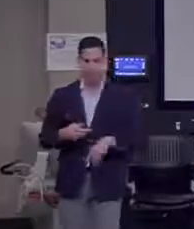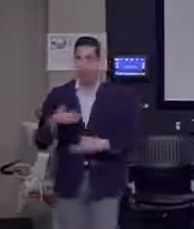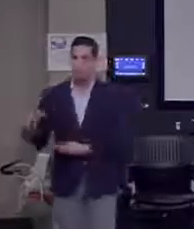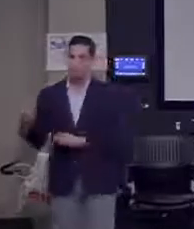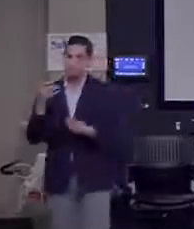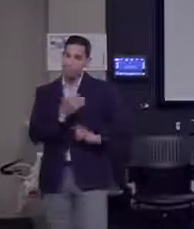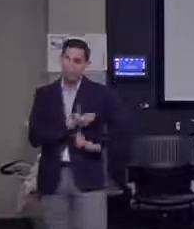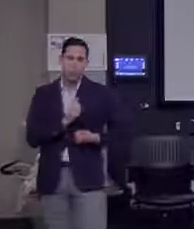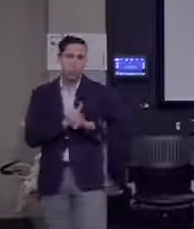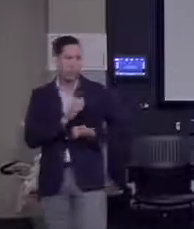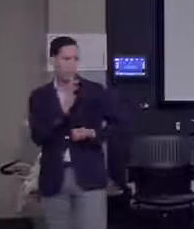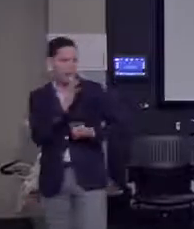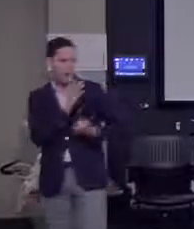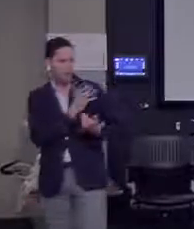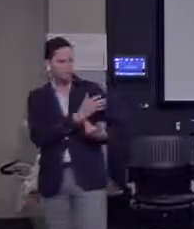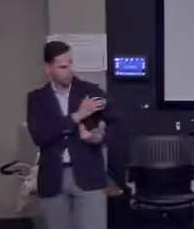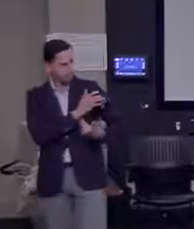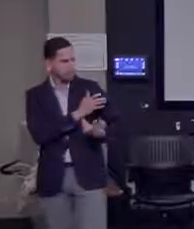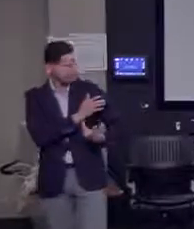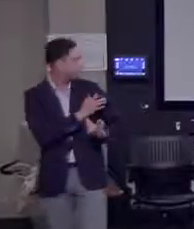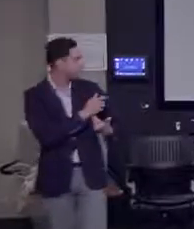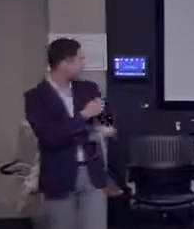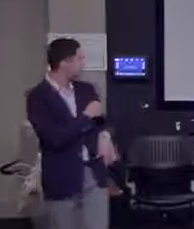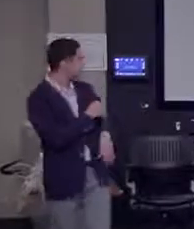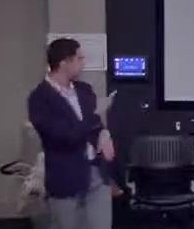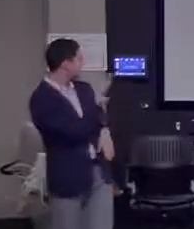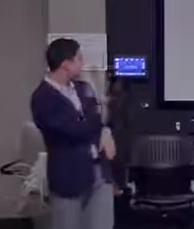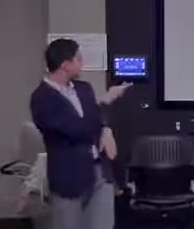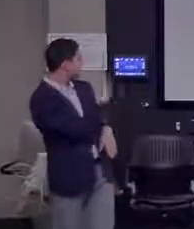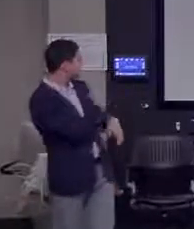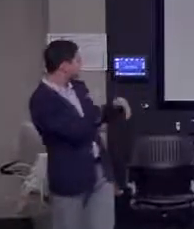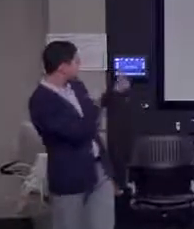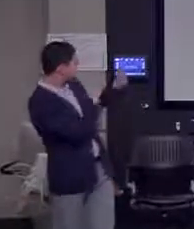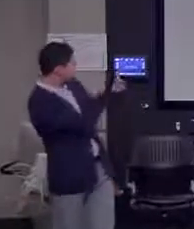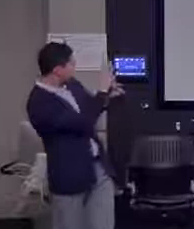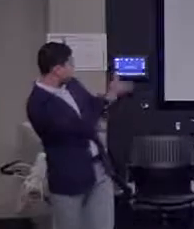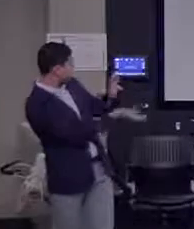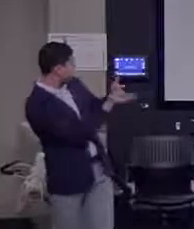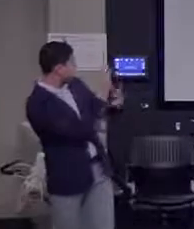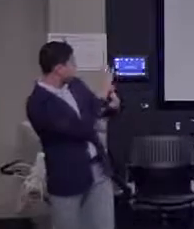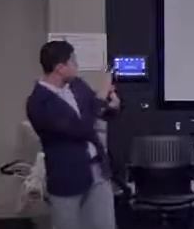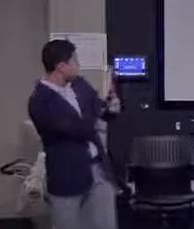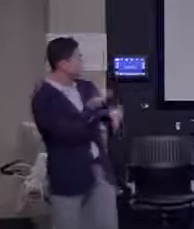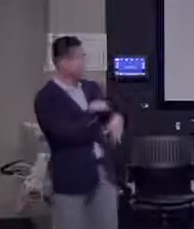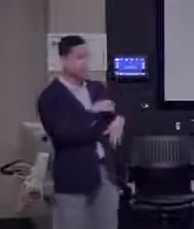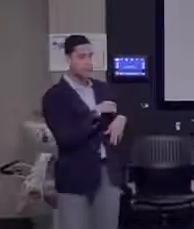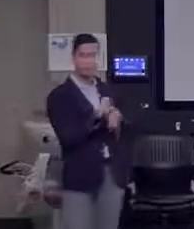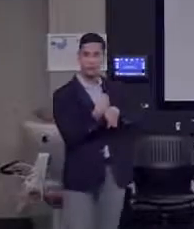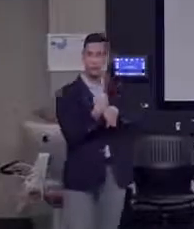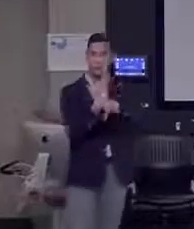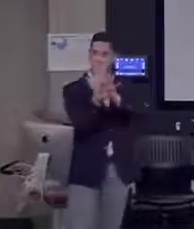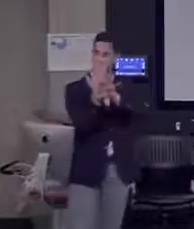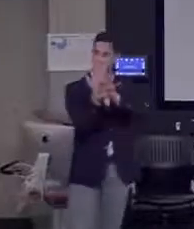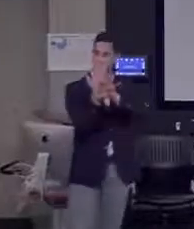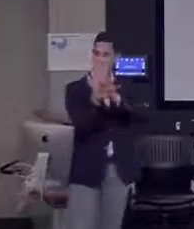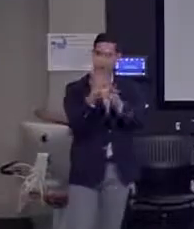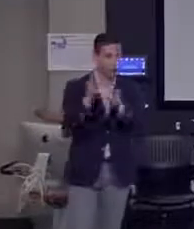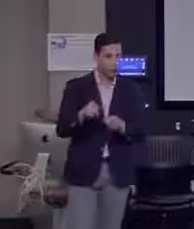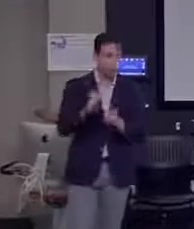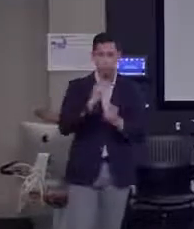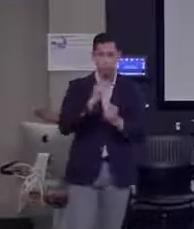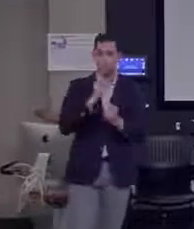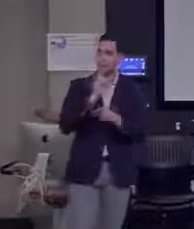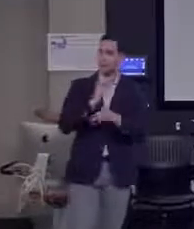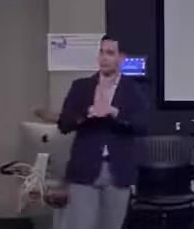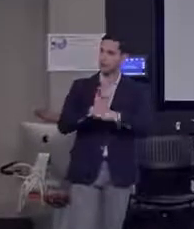of this kind of language training. The video chat, the person is responsive and actually contingent on what